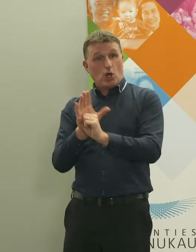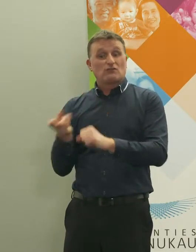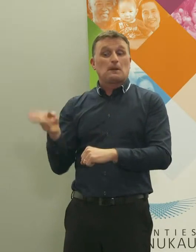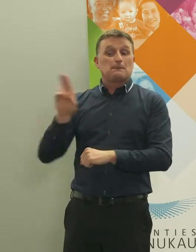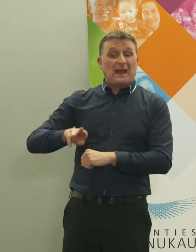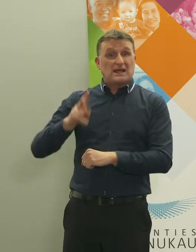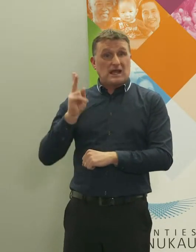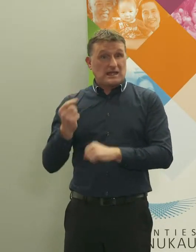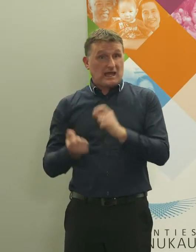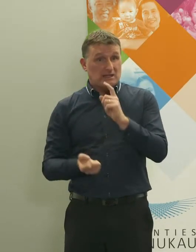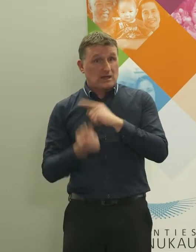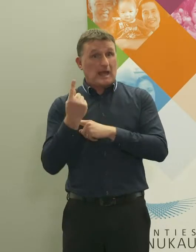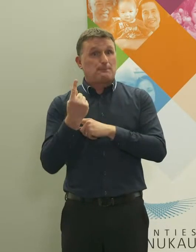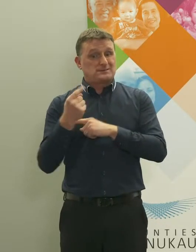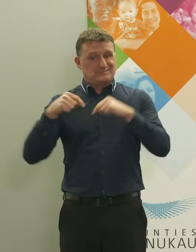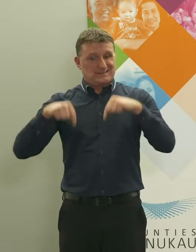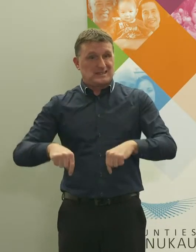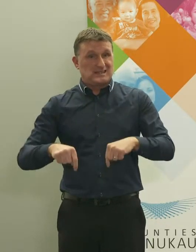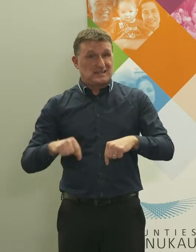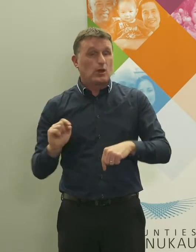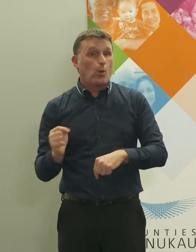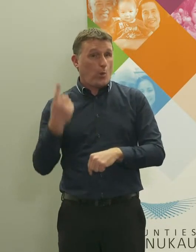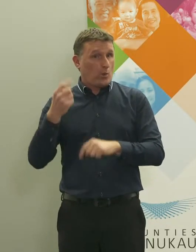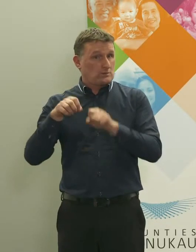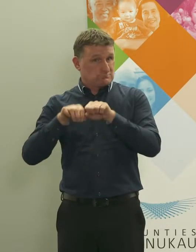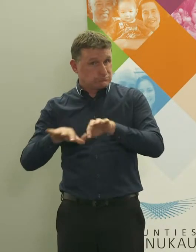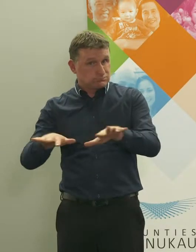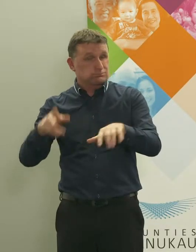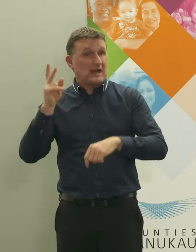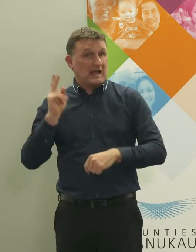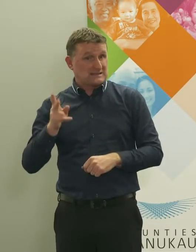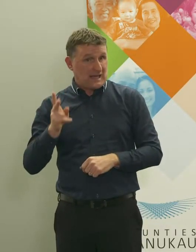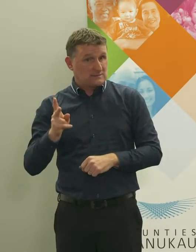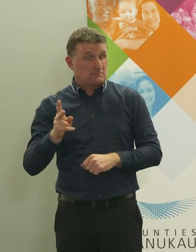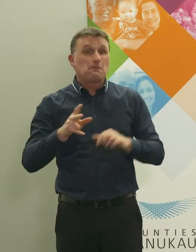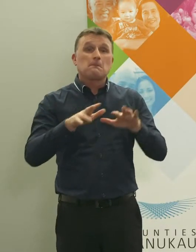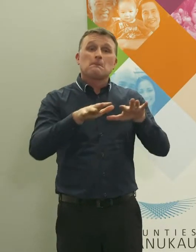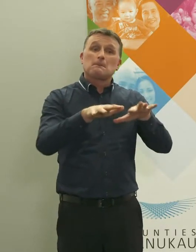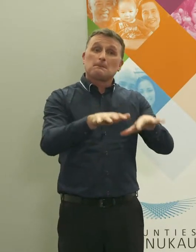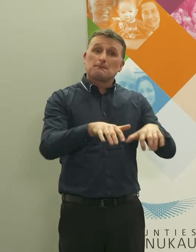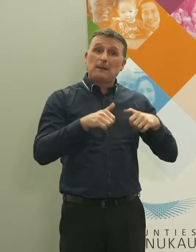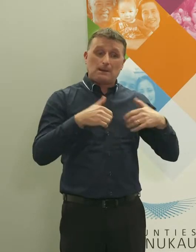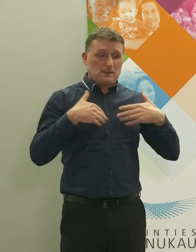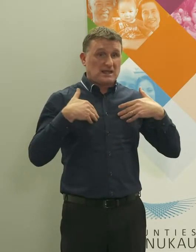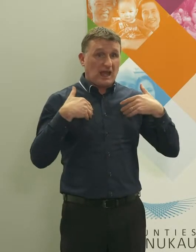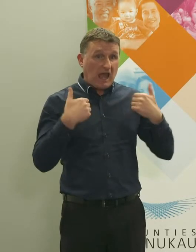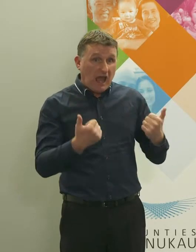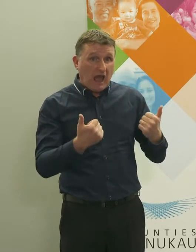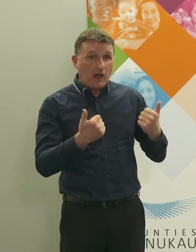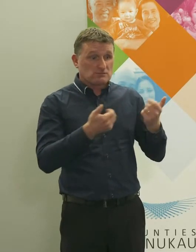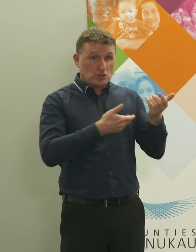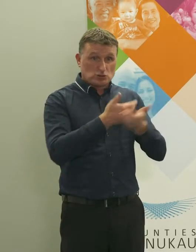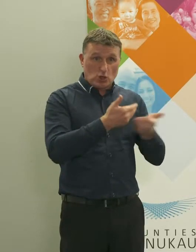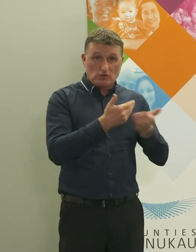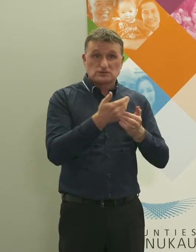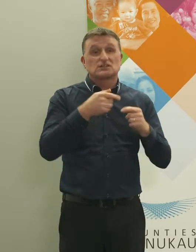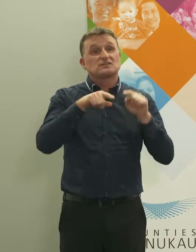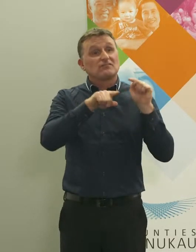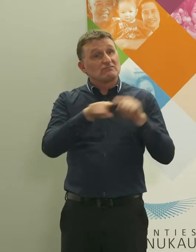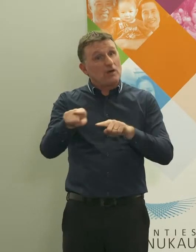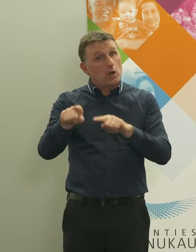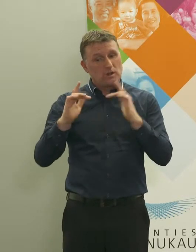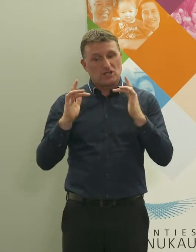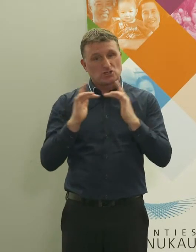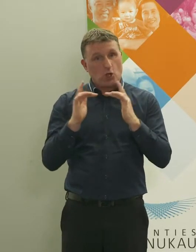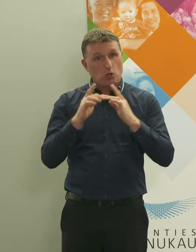national delegation framework with public health units utilising the National Contact Tracing Solution to manage